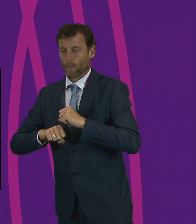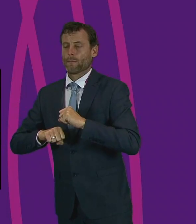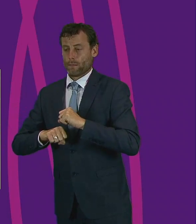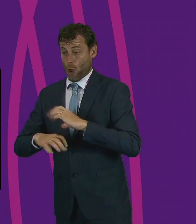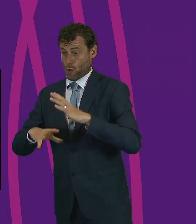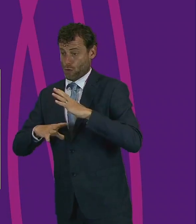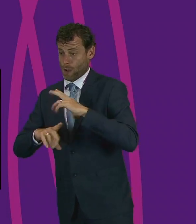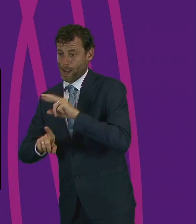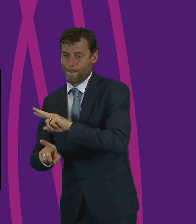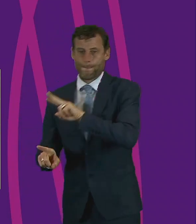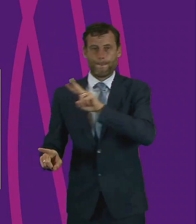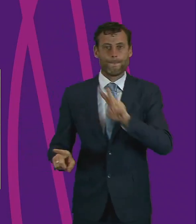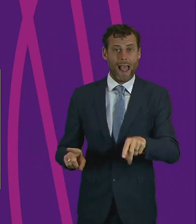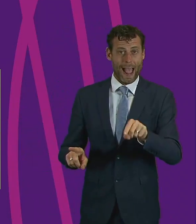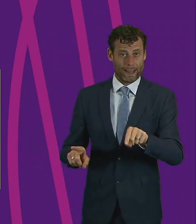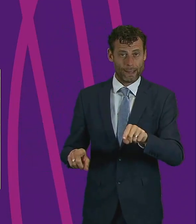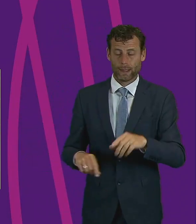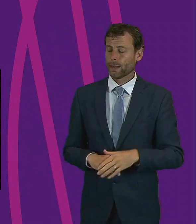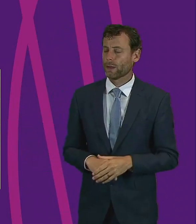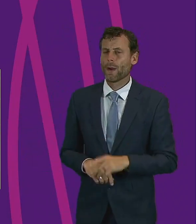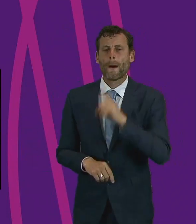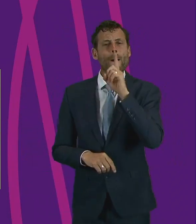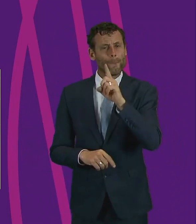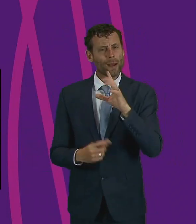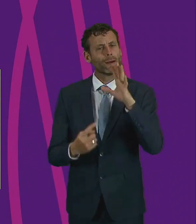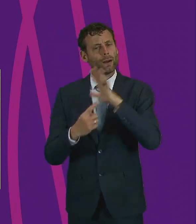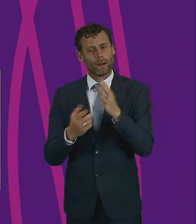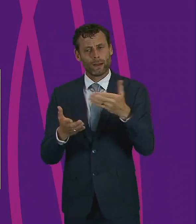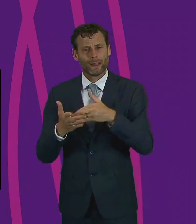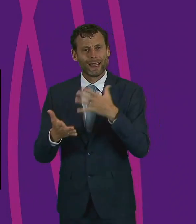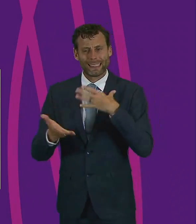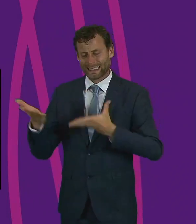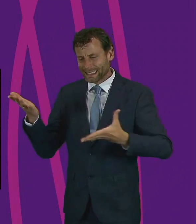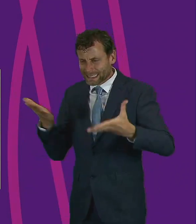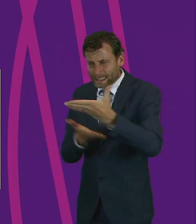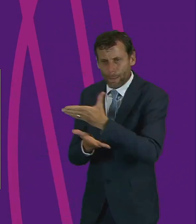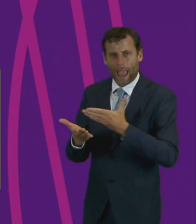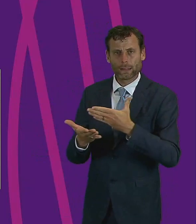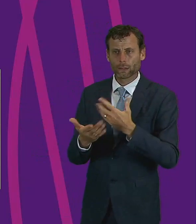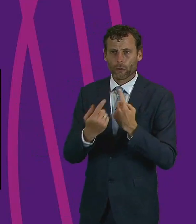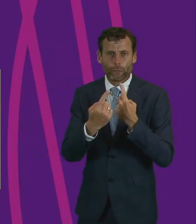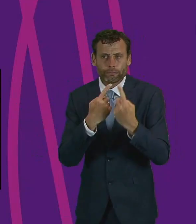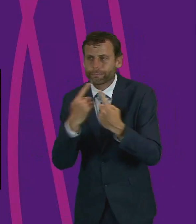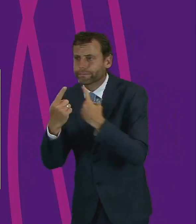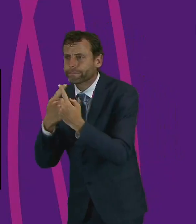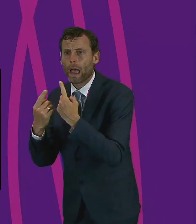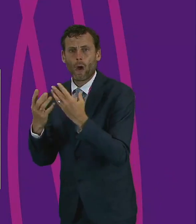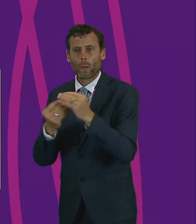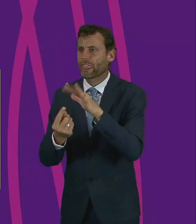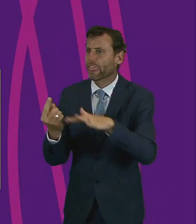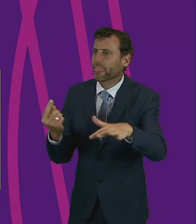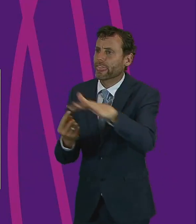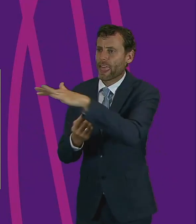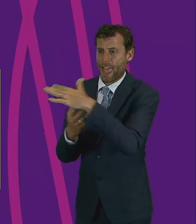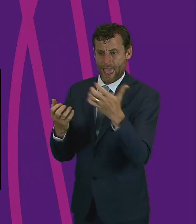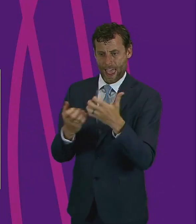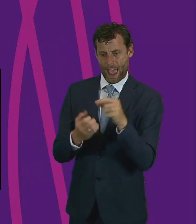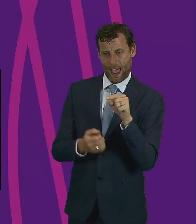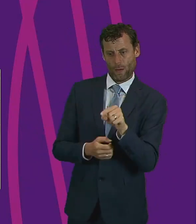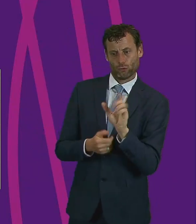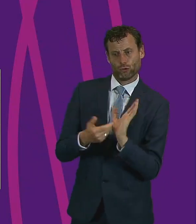future has opportunity to both debate and engage in shaping how the health service emerges as this